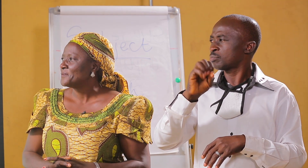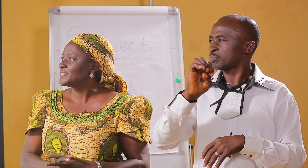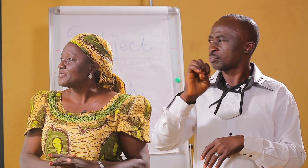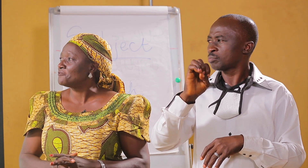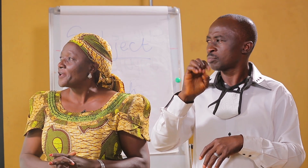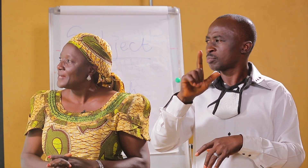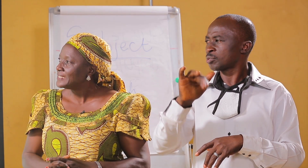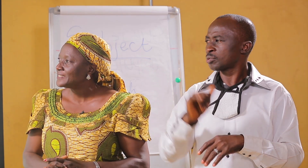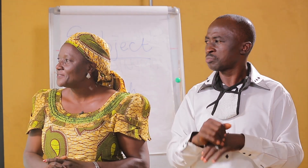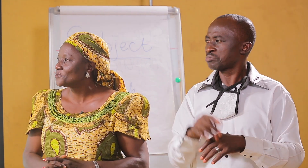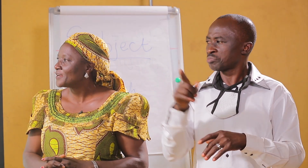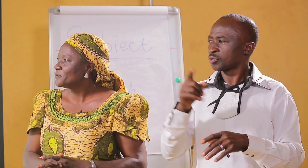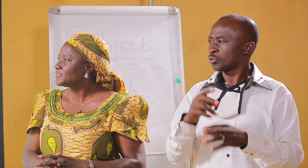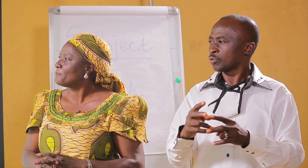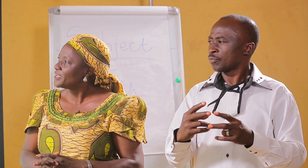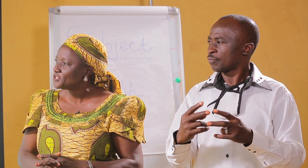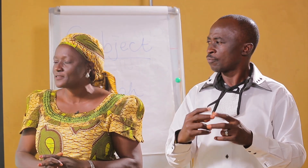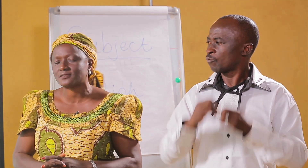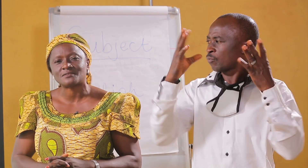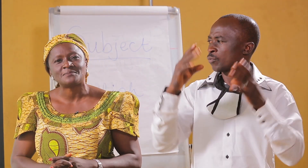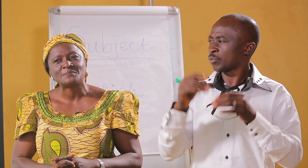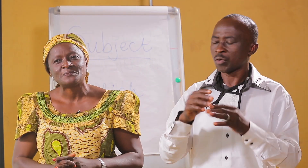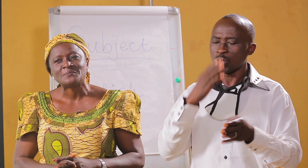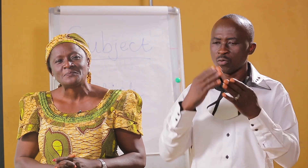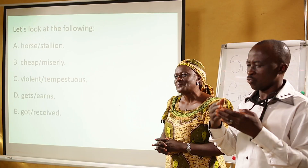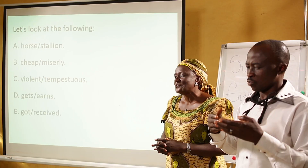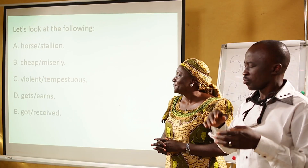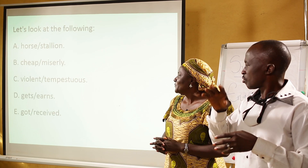3, instead of violent, you can use tempestuous.